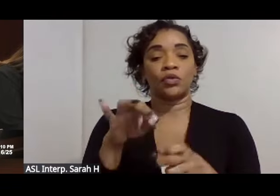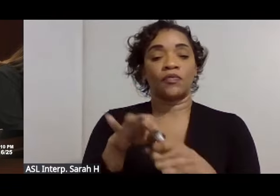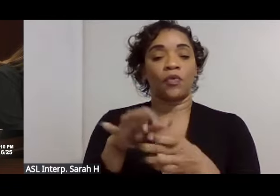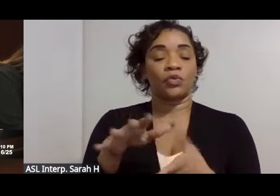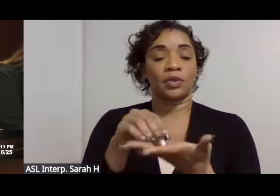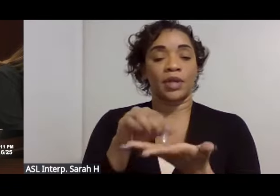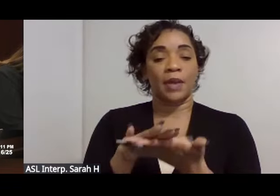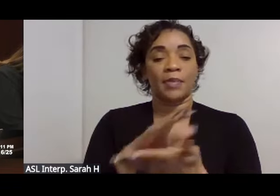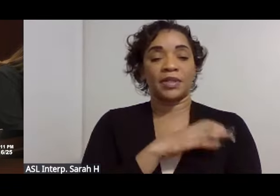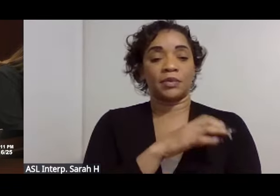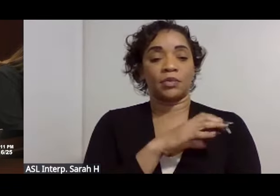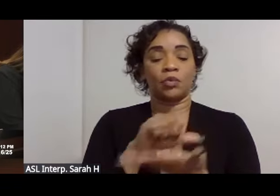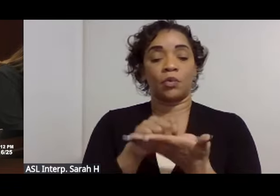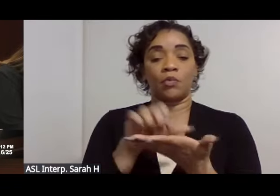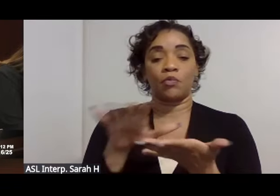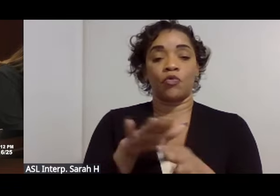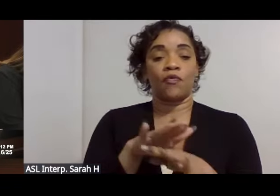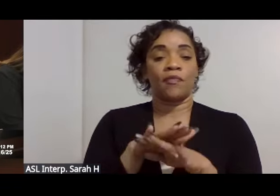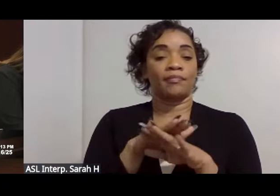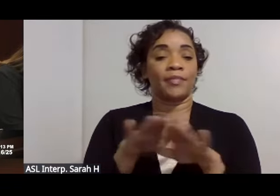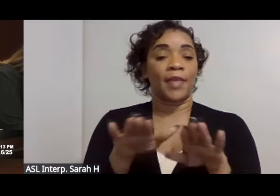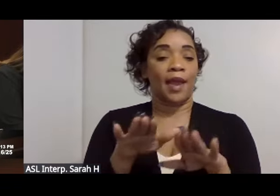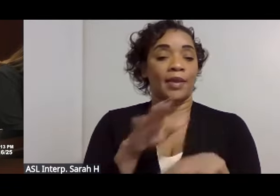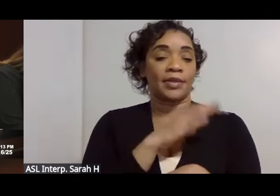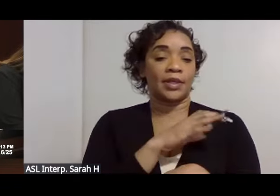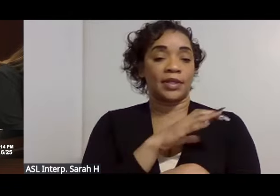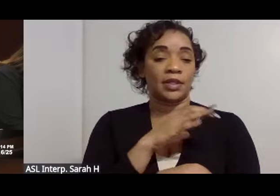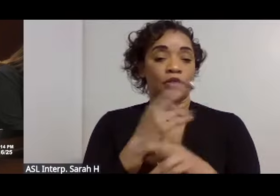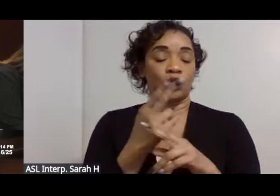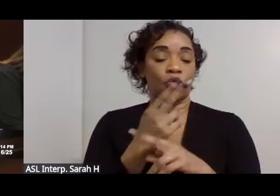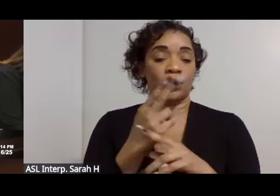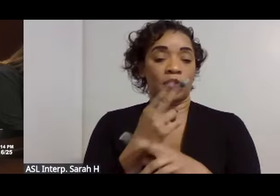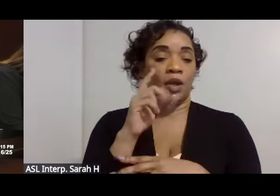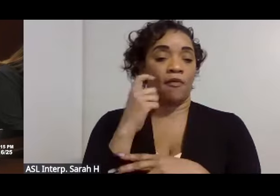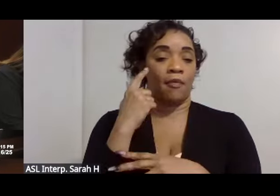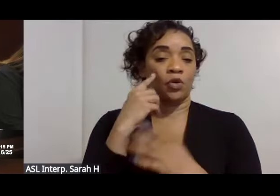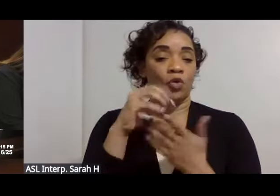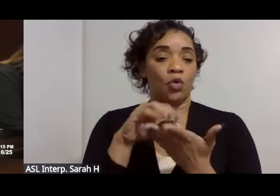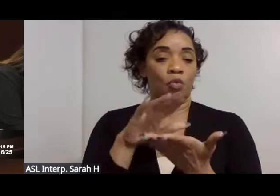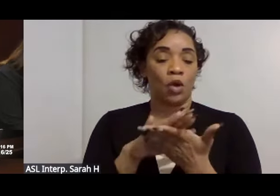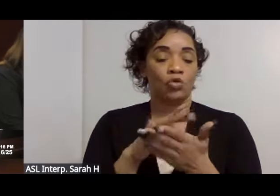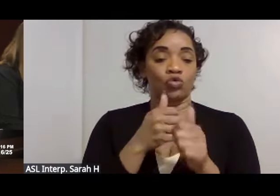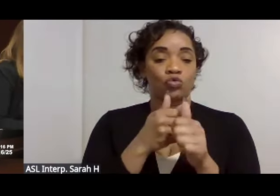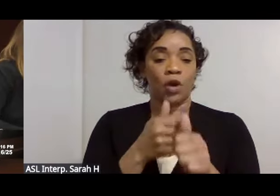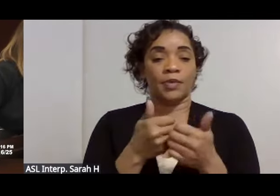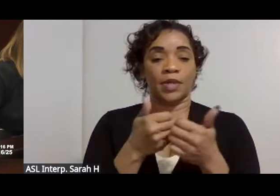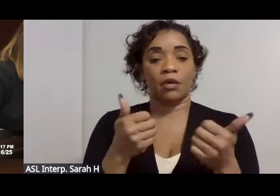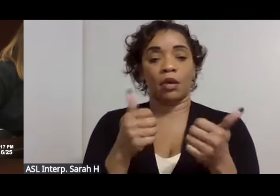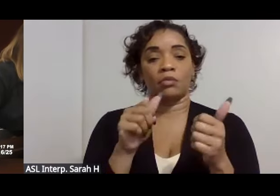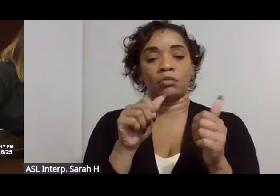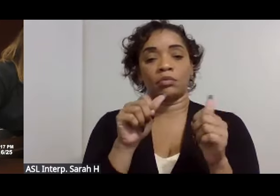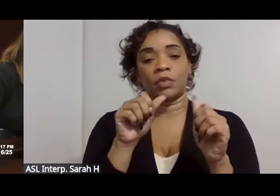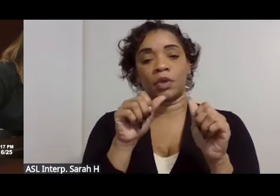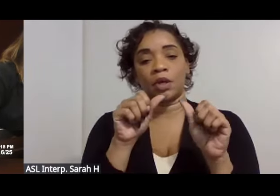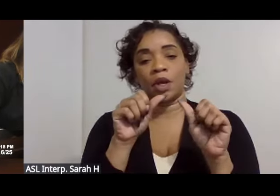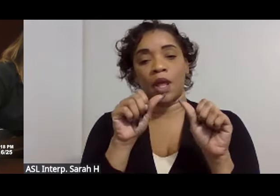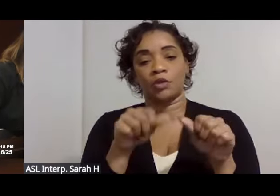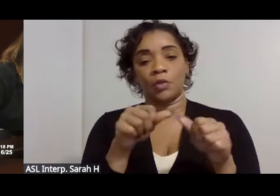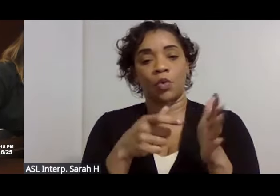eligibility requirements for federal and state/local elections. Prohibit counting ballots from voters with